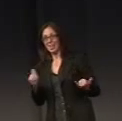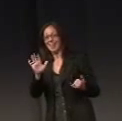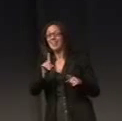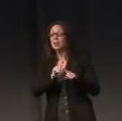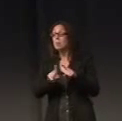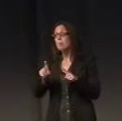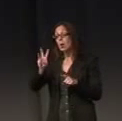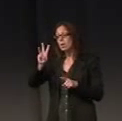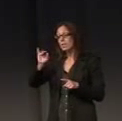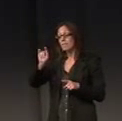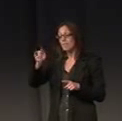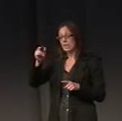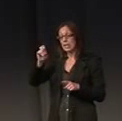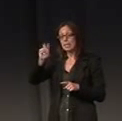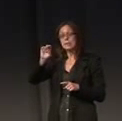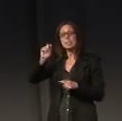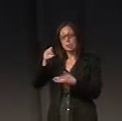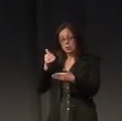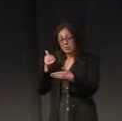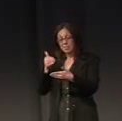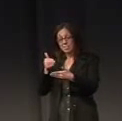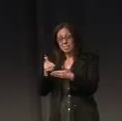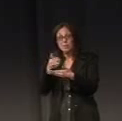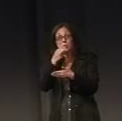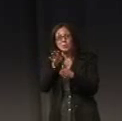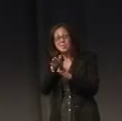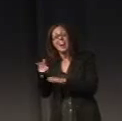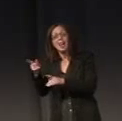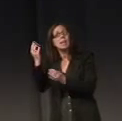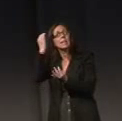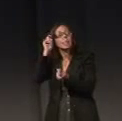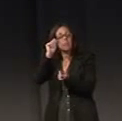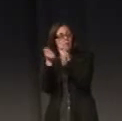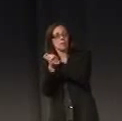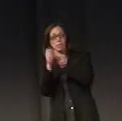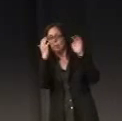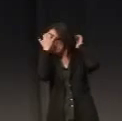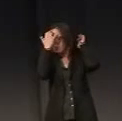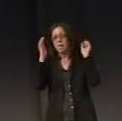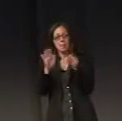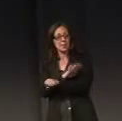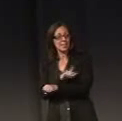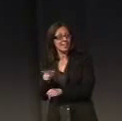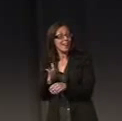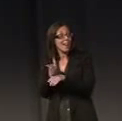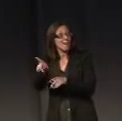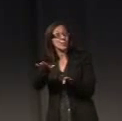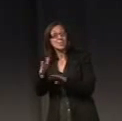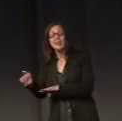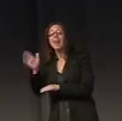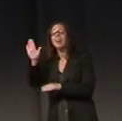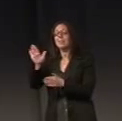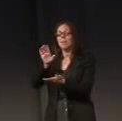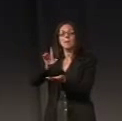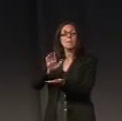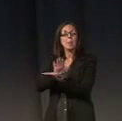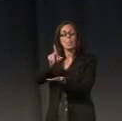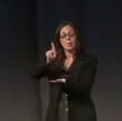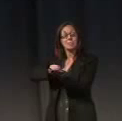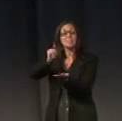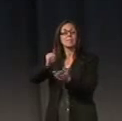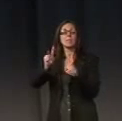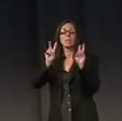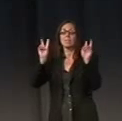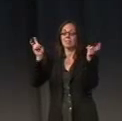thinking changed significantly, and after his death, a sheaf of paper simply titled Remarks on Color was discovered on top of his desk in